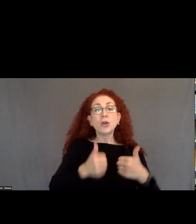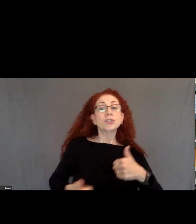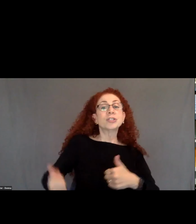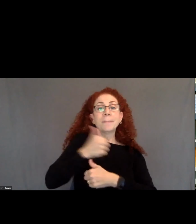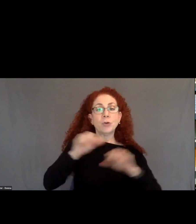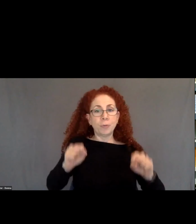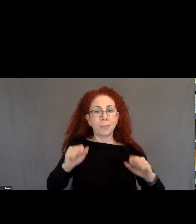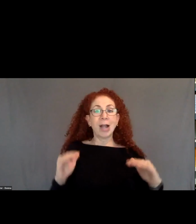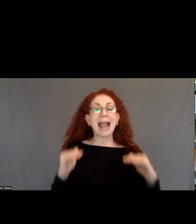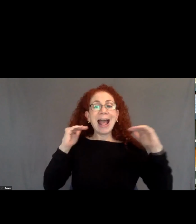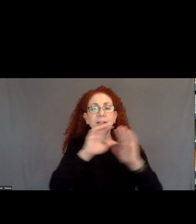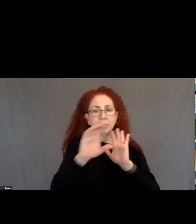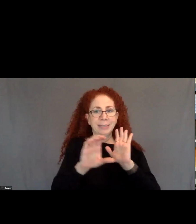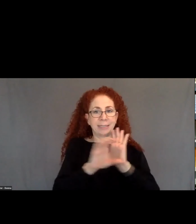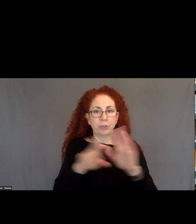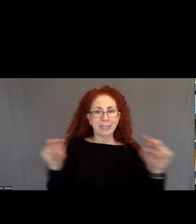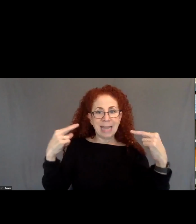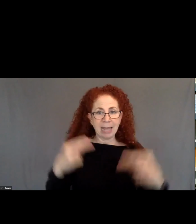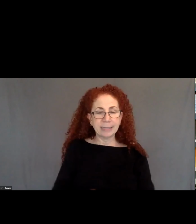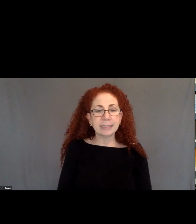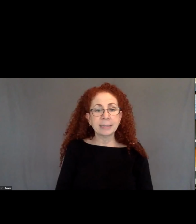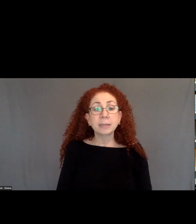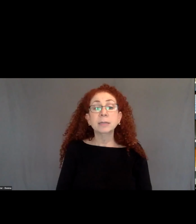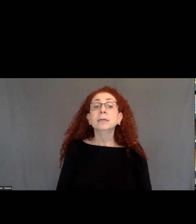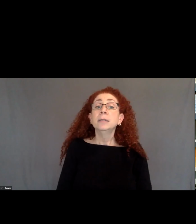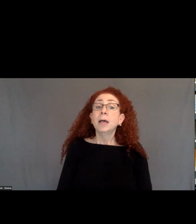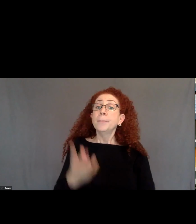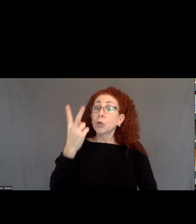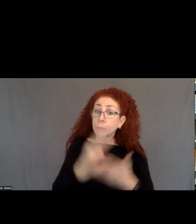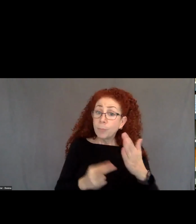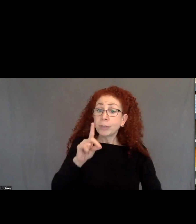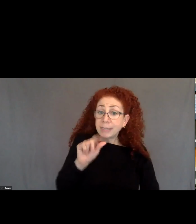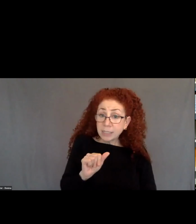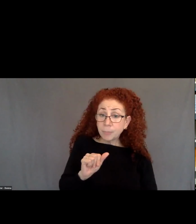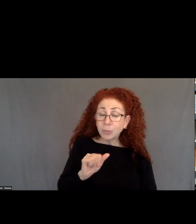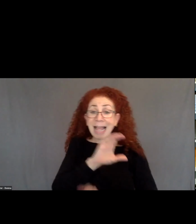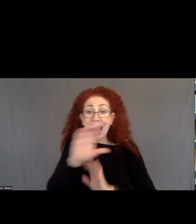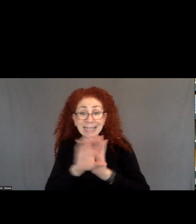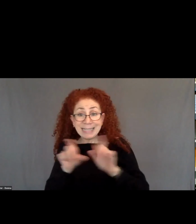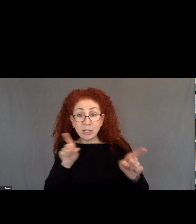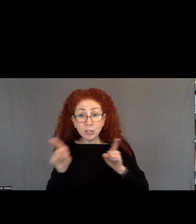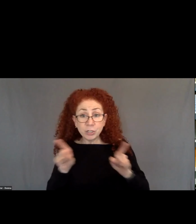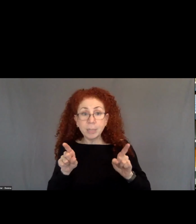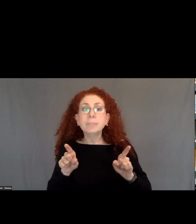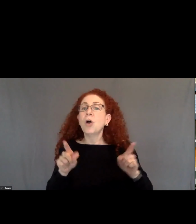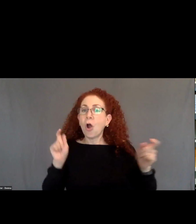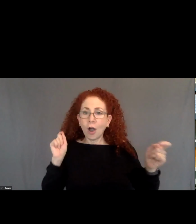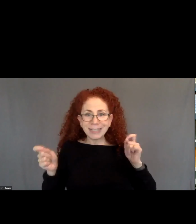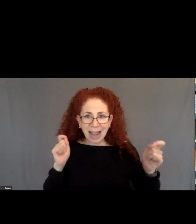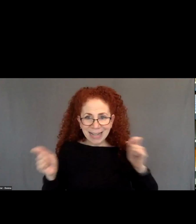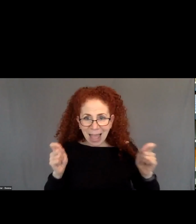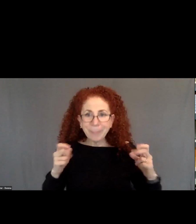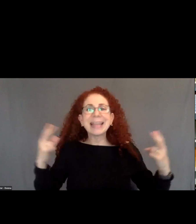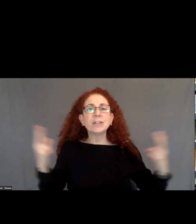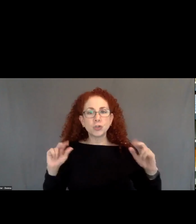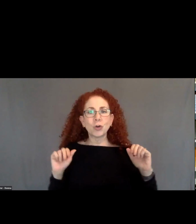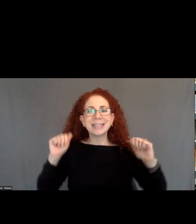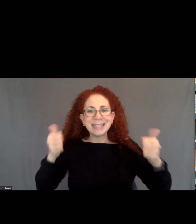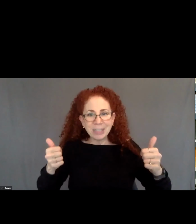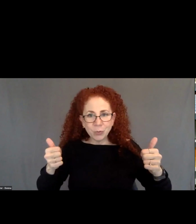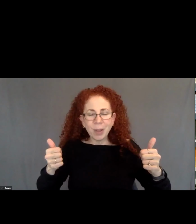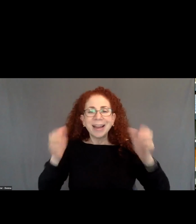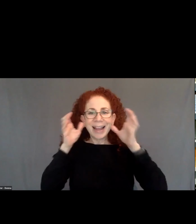elevated citizenship status. Indeed, because both disability and citizenship are dynamic and historically situated concepts, these